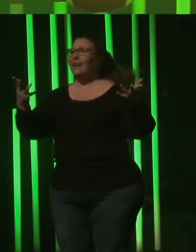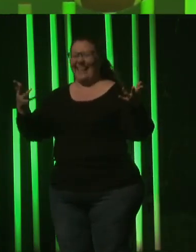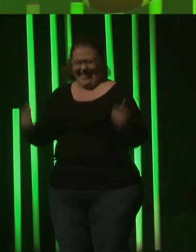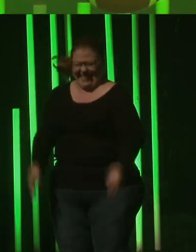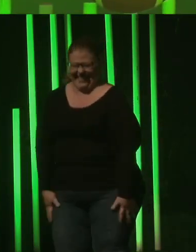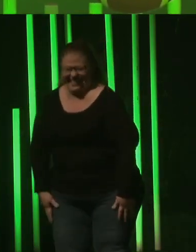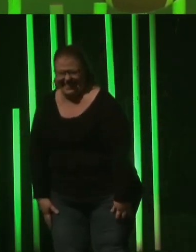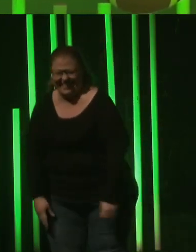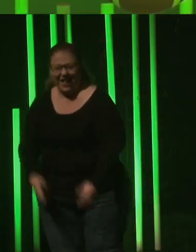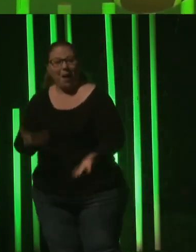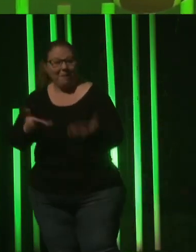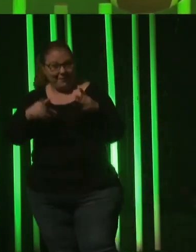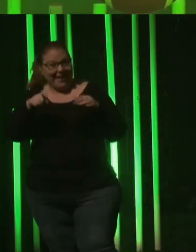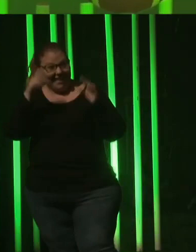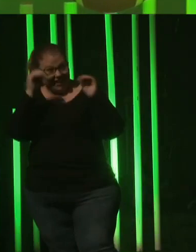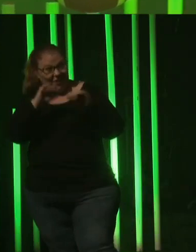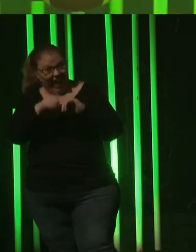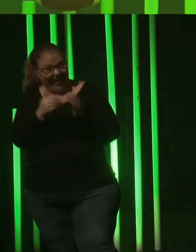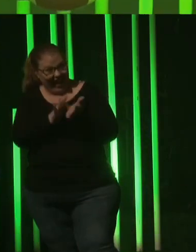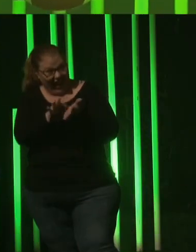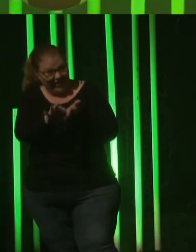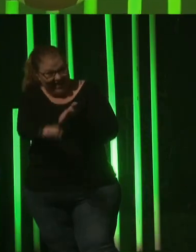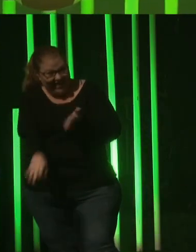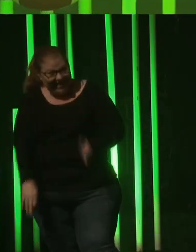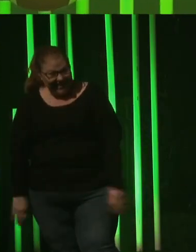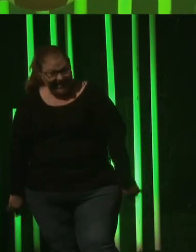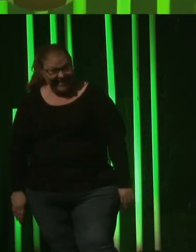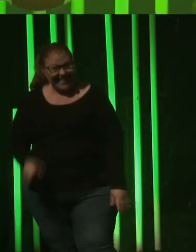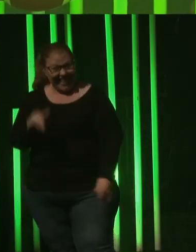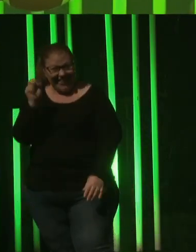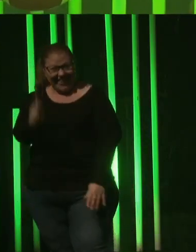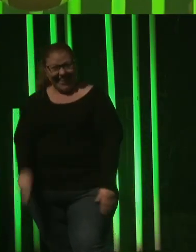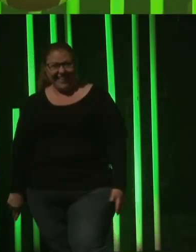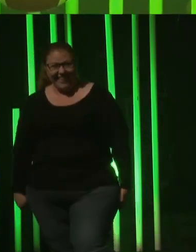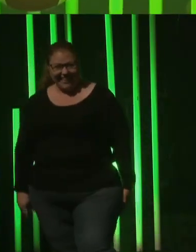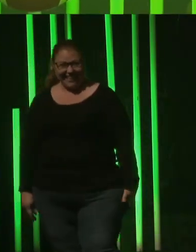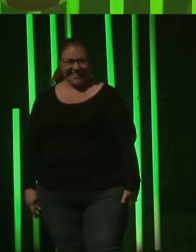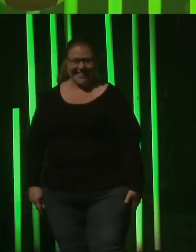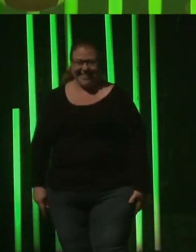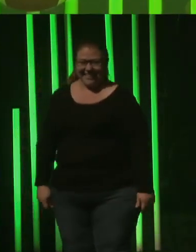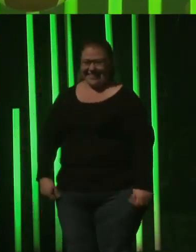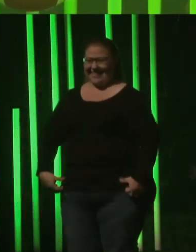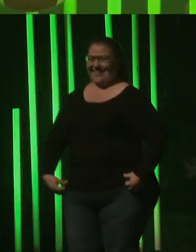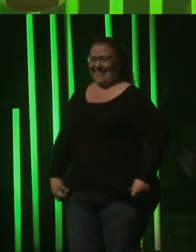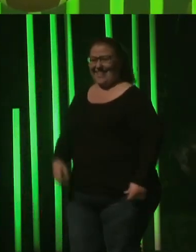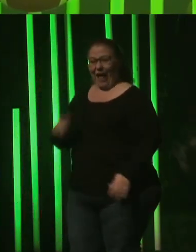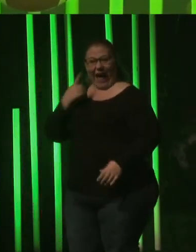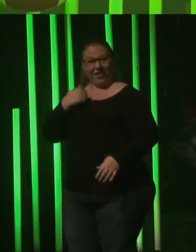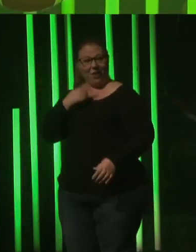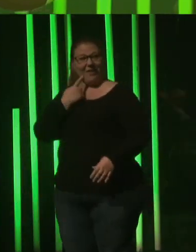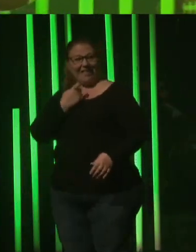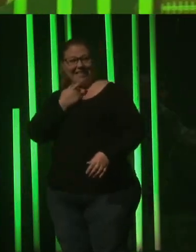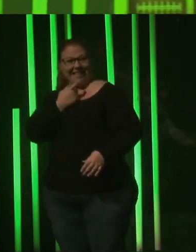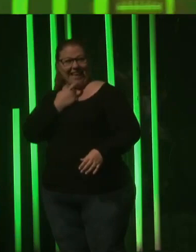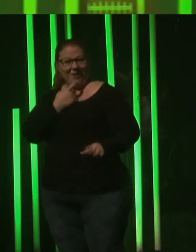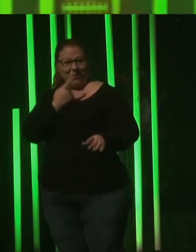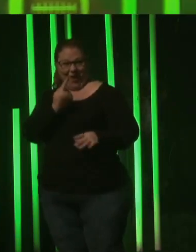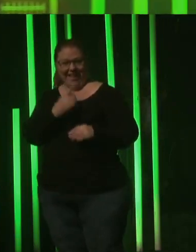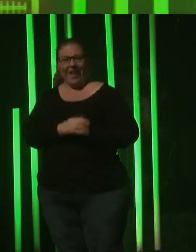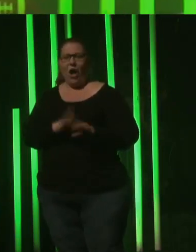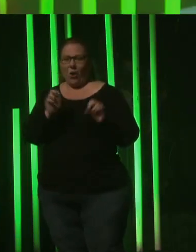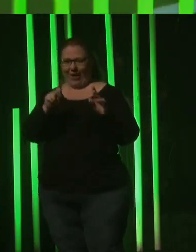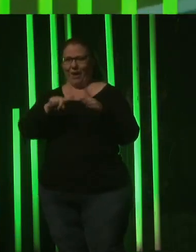Well, maybe I need to teach you how to count. Is that all right? I thought we just said one. Okay, well, let's start